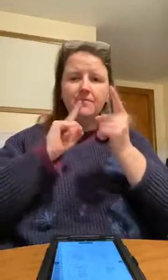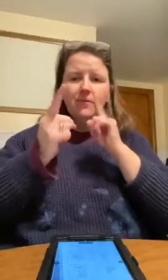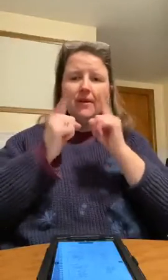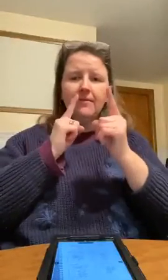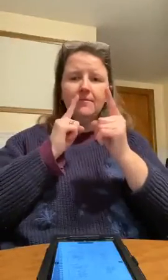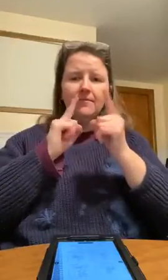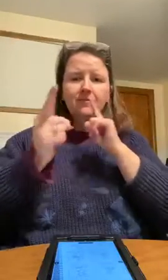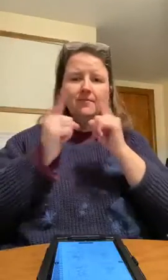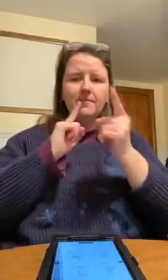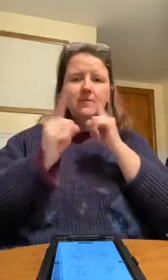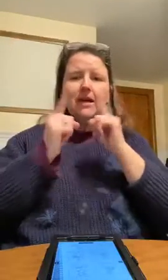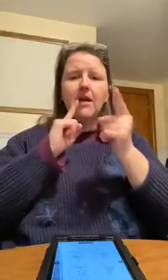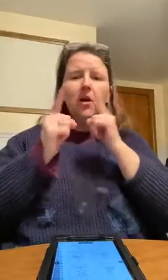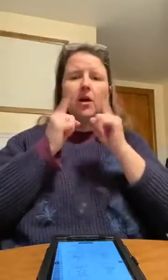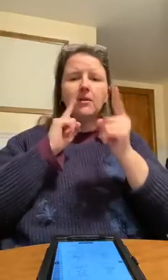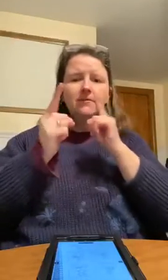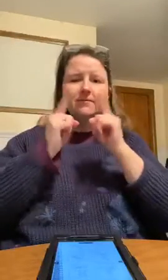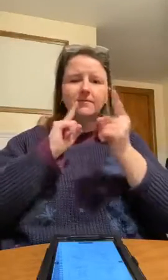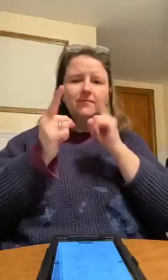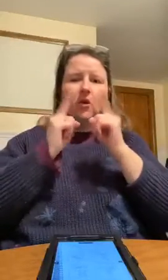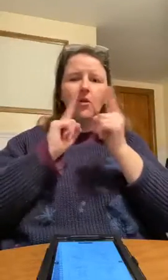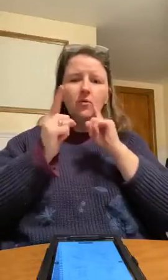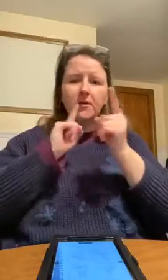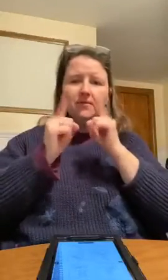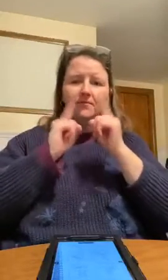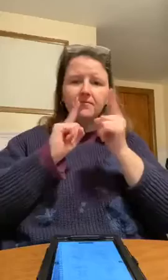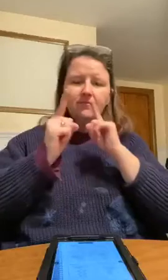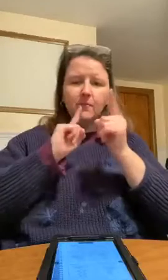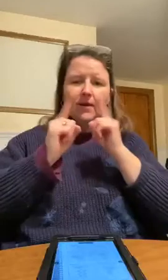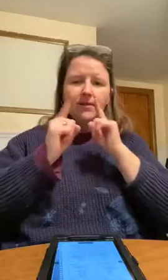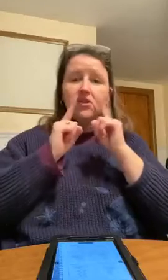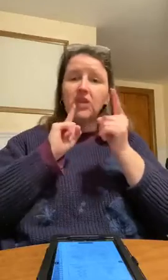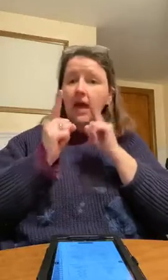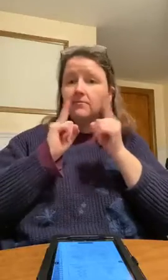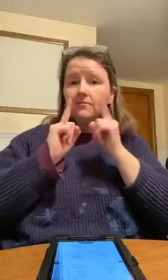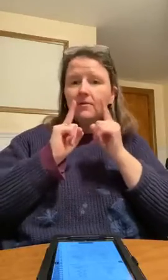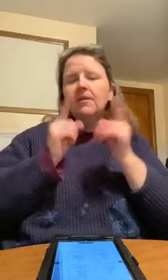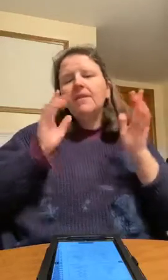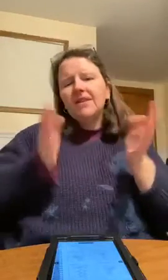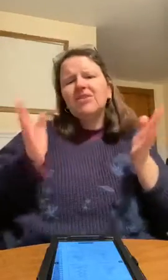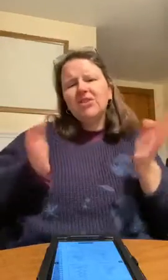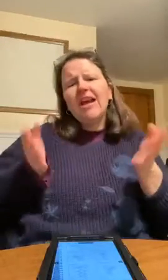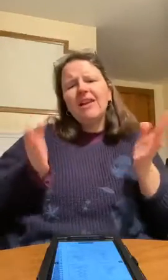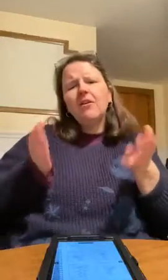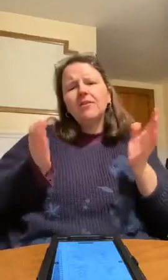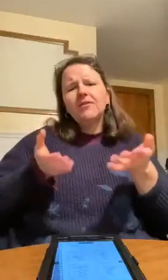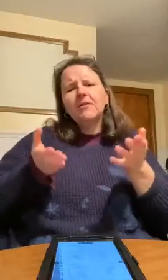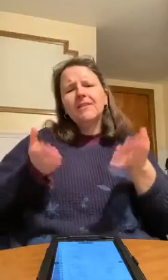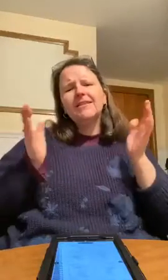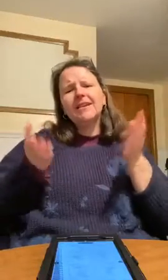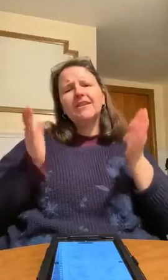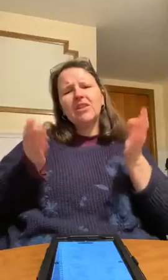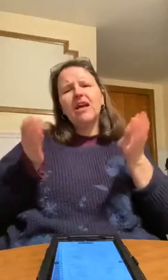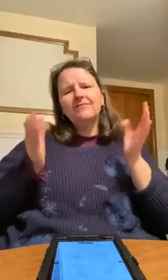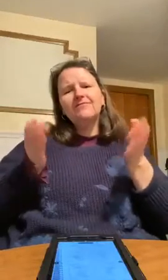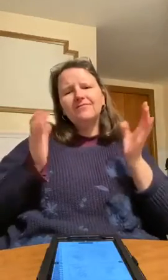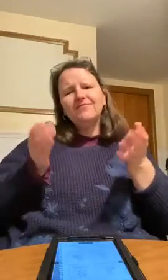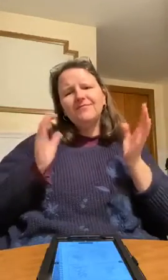Okay. Dialogue, talk with. Okay. To chat. This is chat also. This is kind of chat.